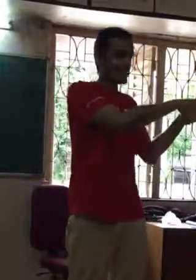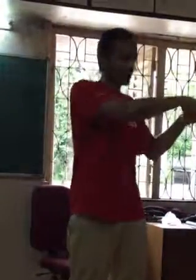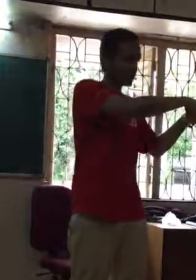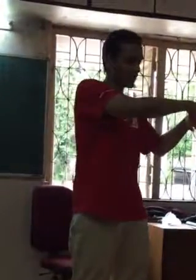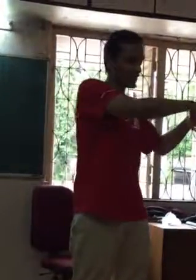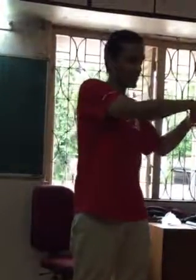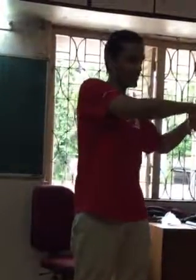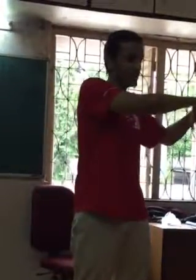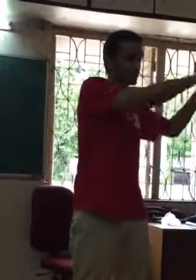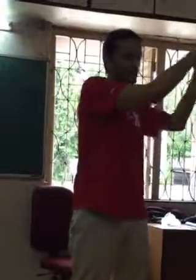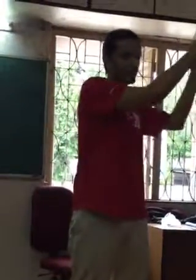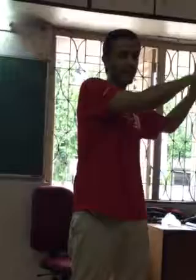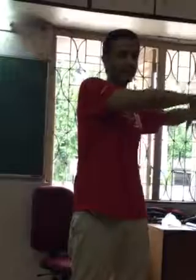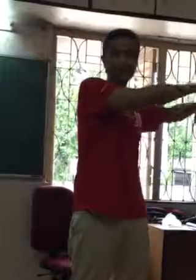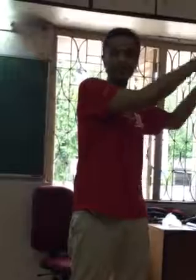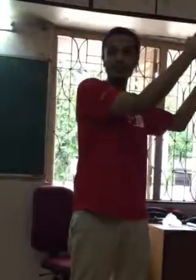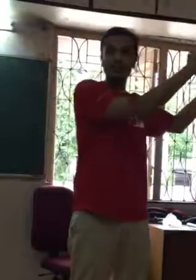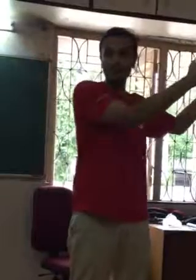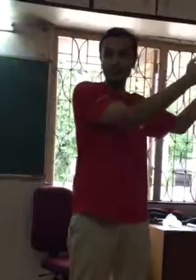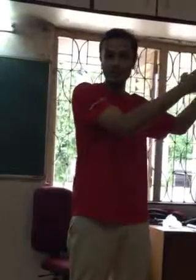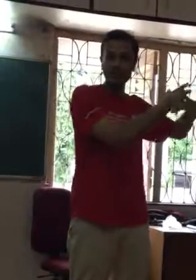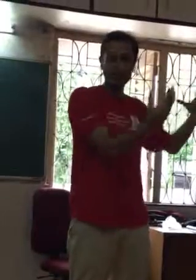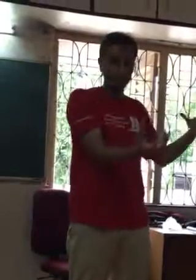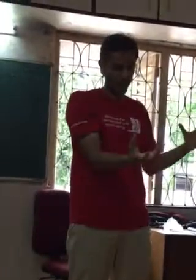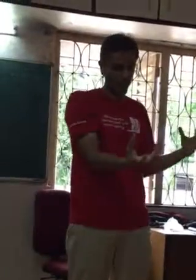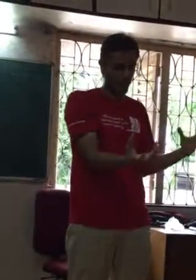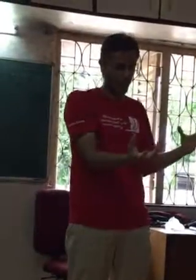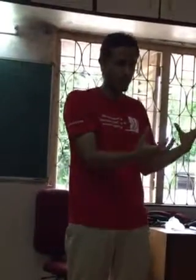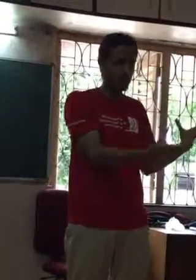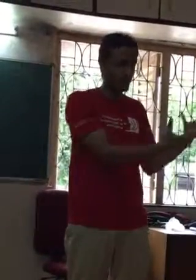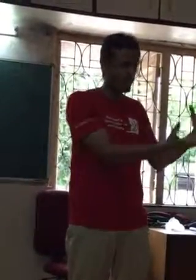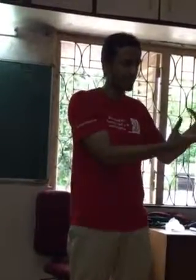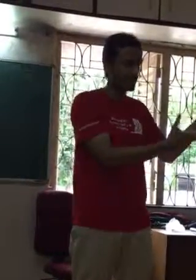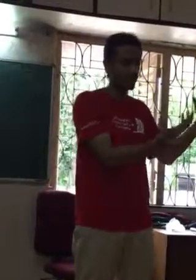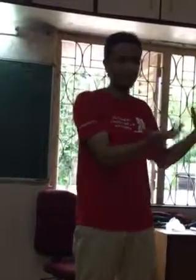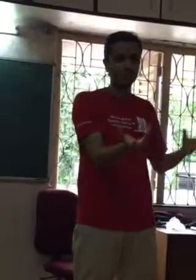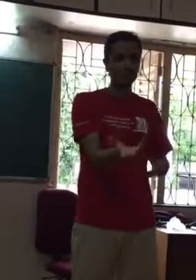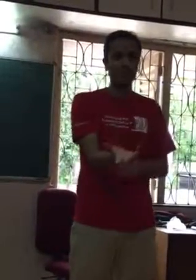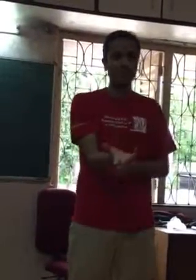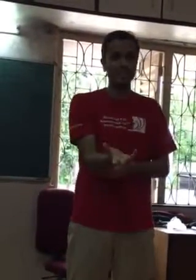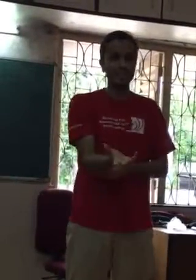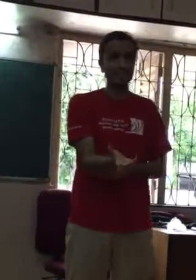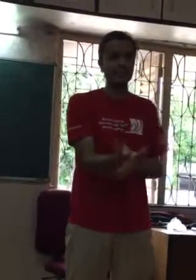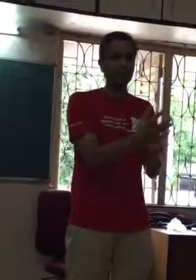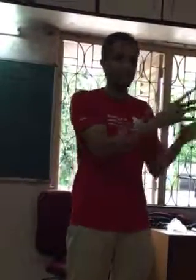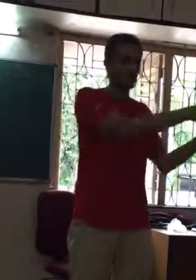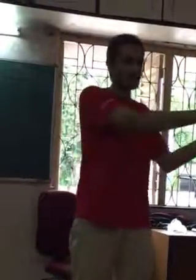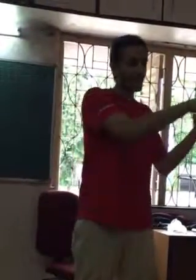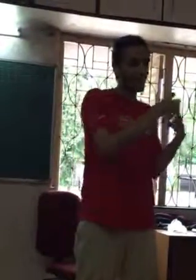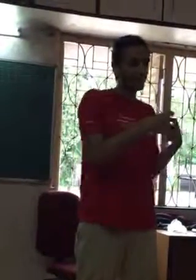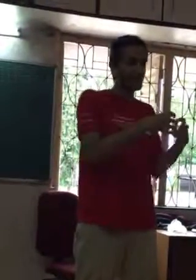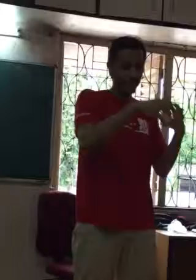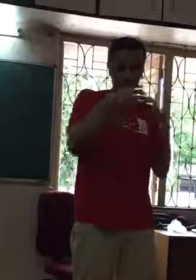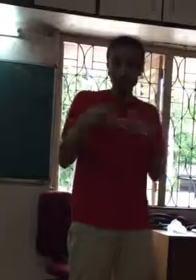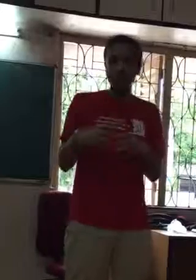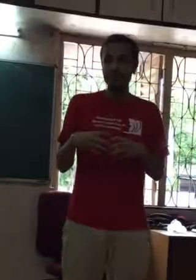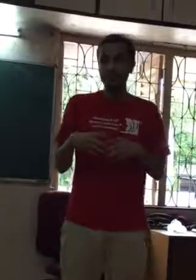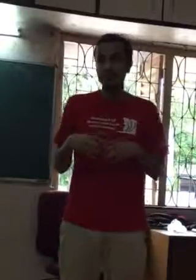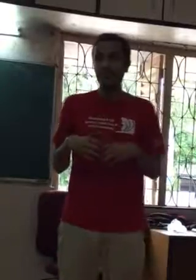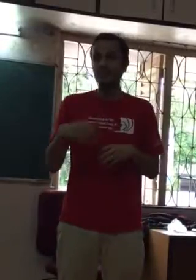will emit 4 kgs of CO2 through methane, which is also a greenhouse gas. So if you can do composting in your house,